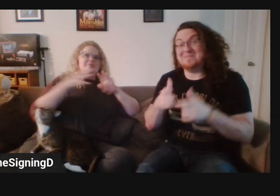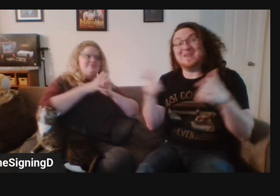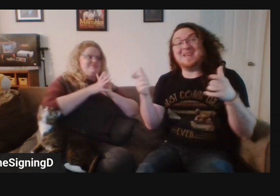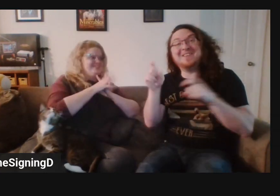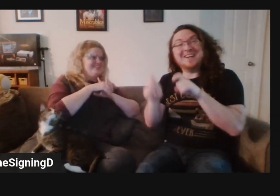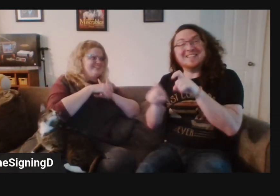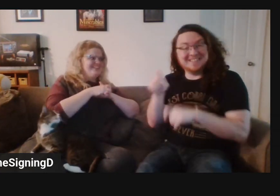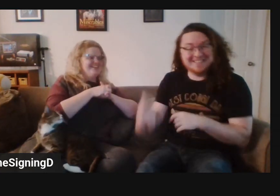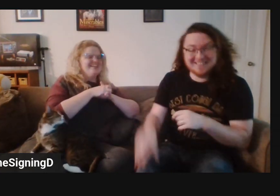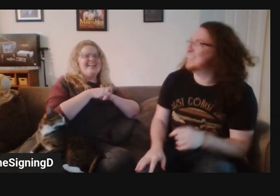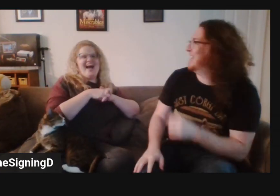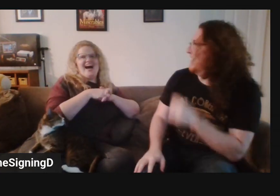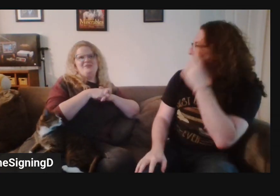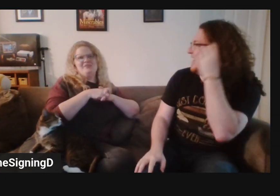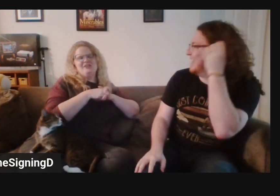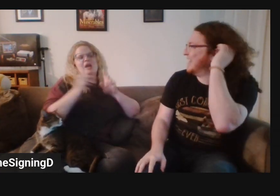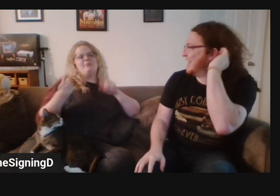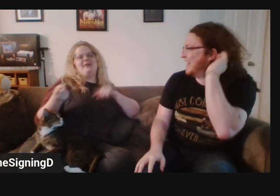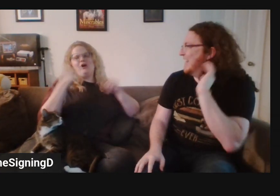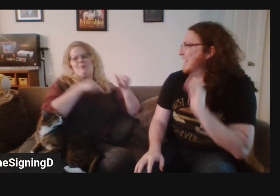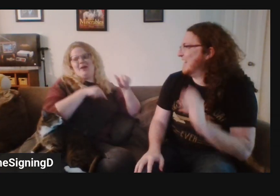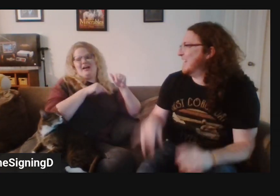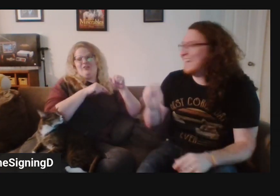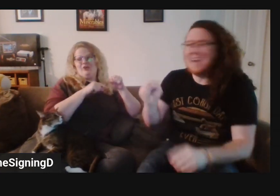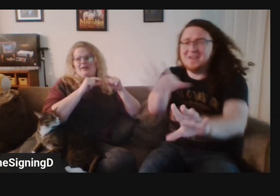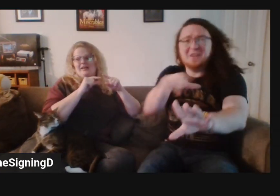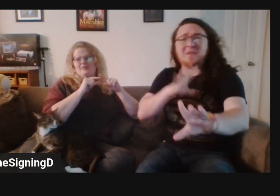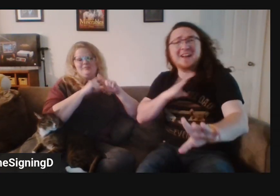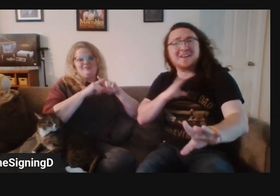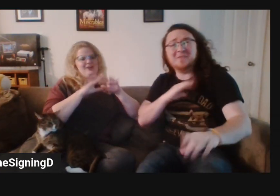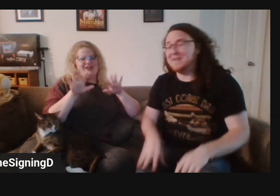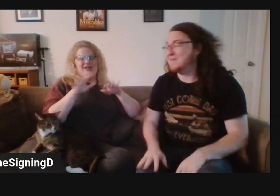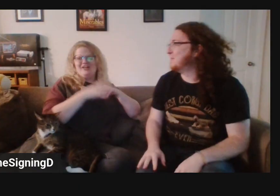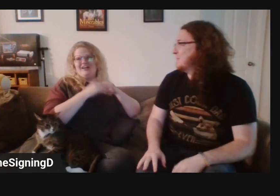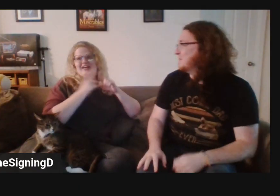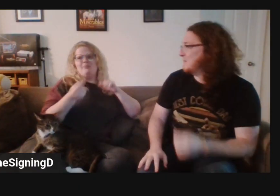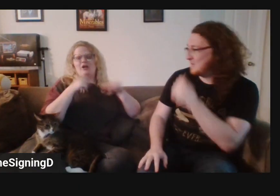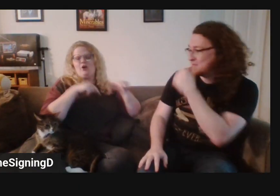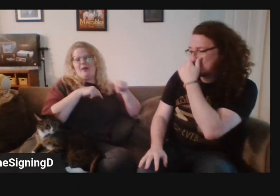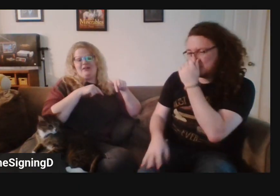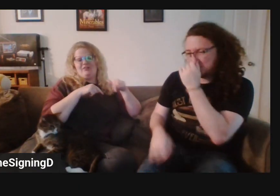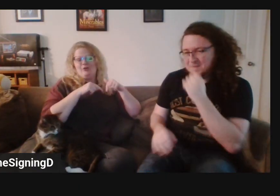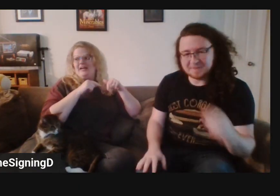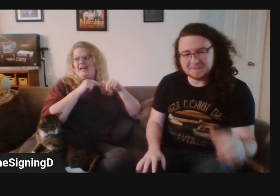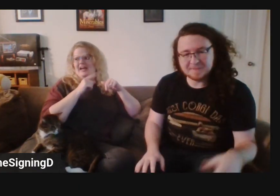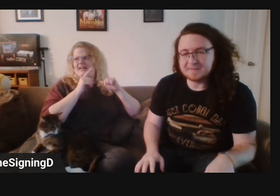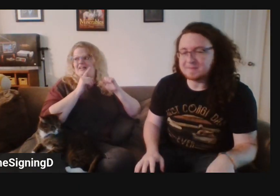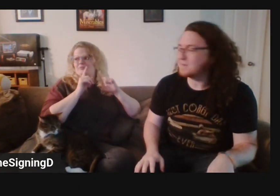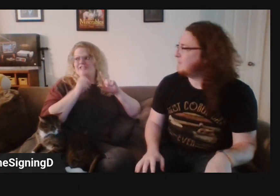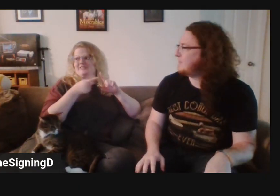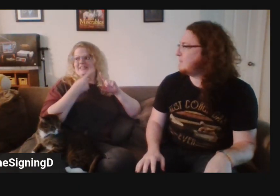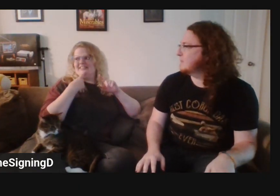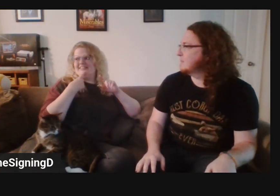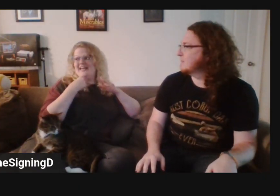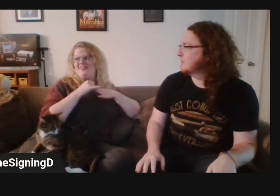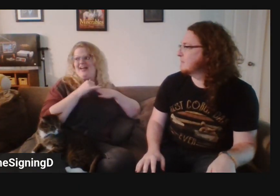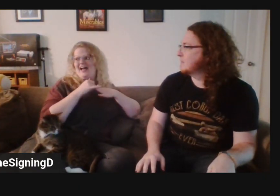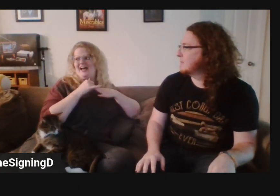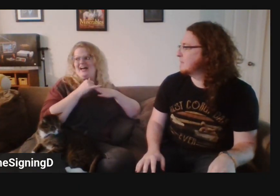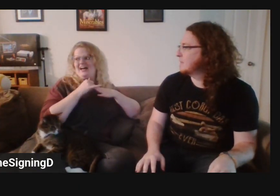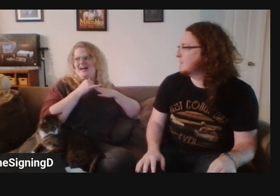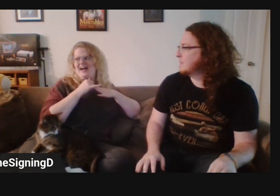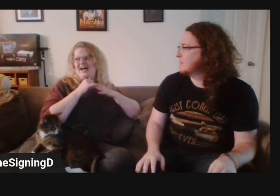it's a big question. It is. I'm sorry. I'm going all reporter here. I'm going to go back a little bit, and I'm just going to